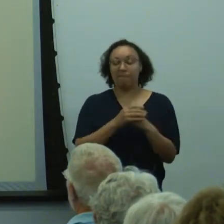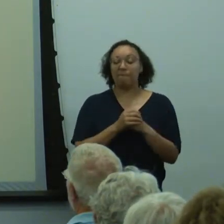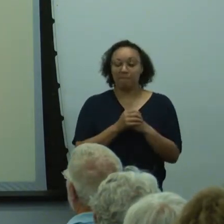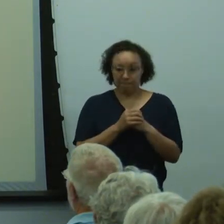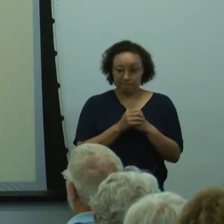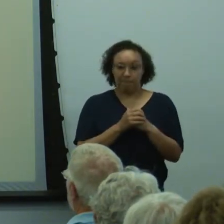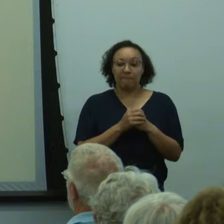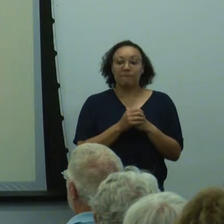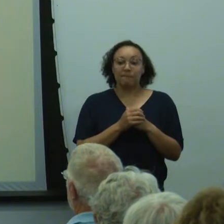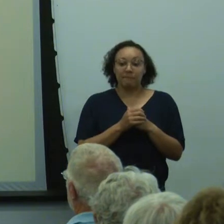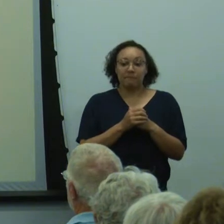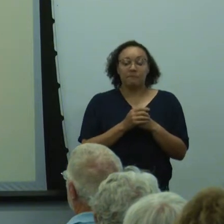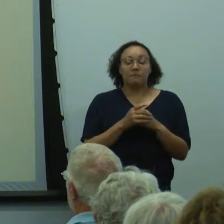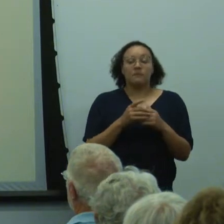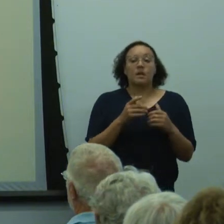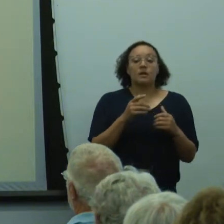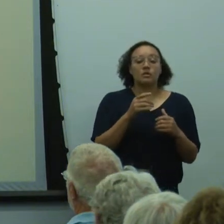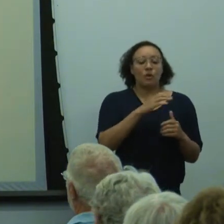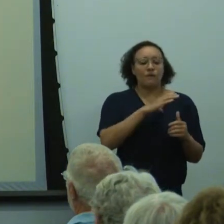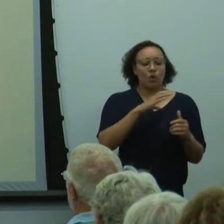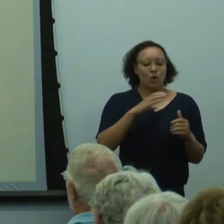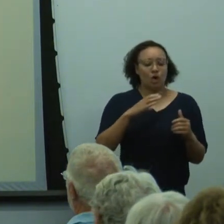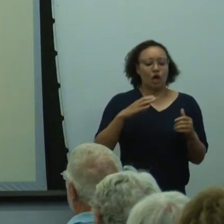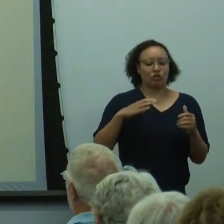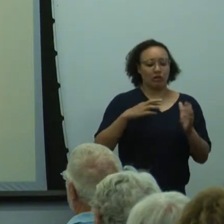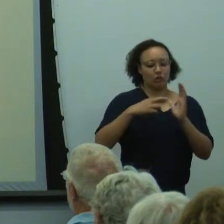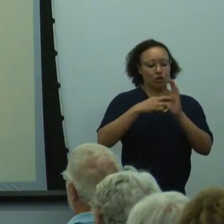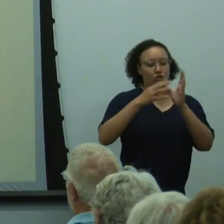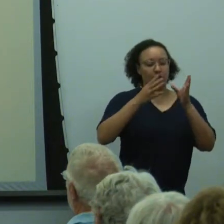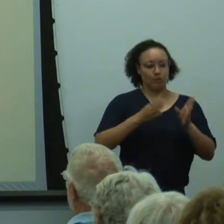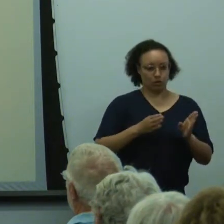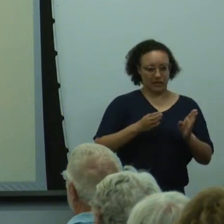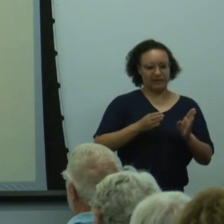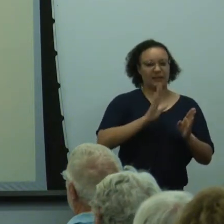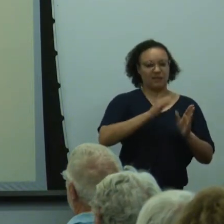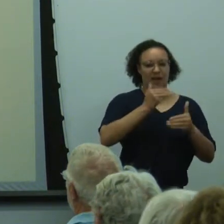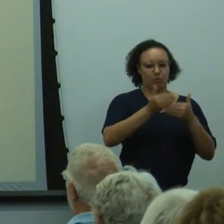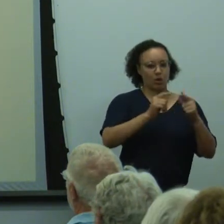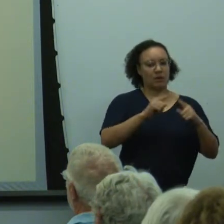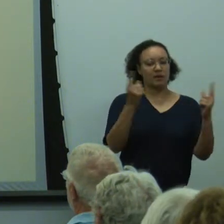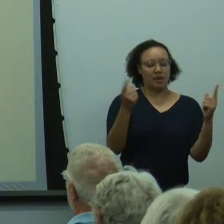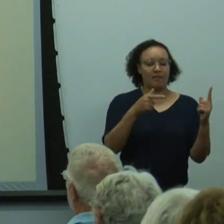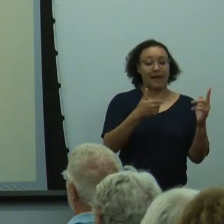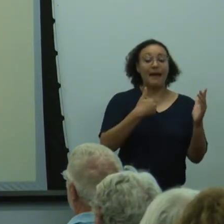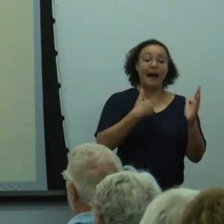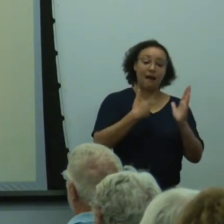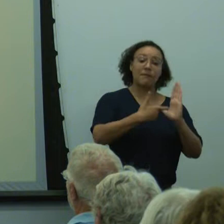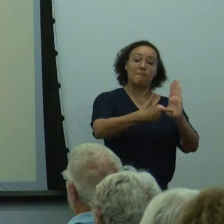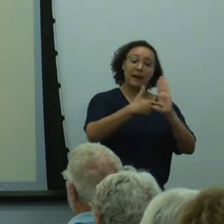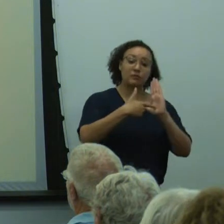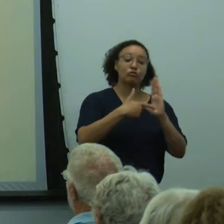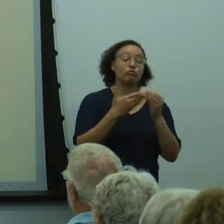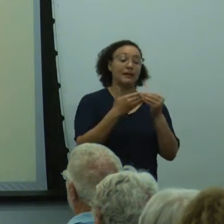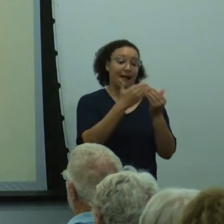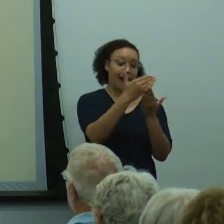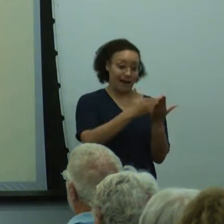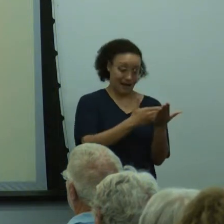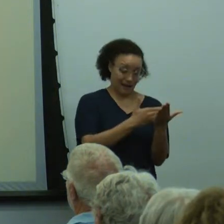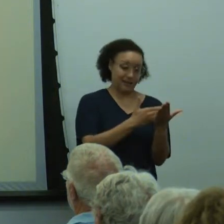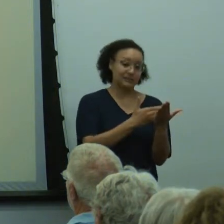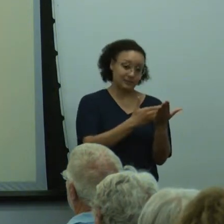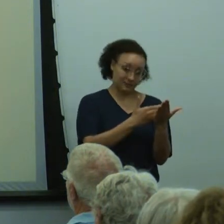congressional representatives is a little different. There are mandatory guidelines. Again, the major